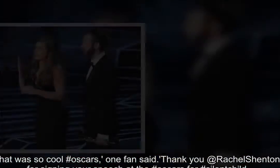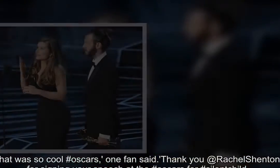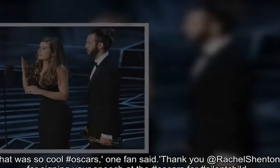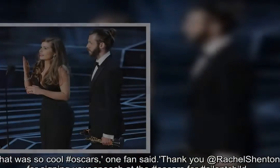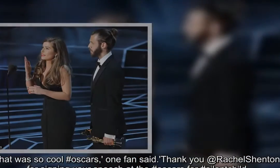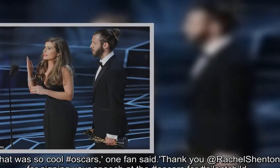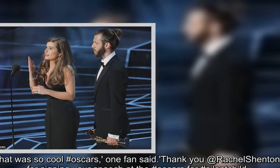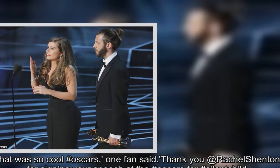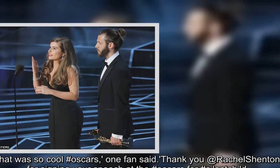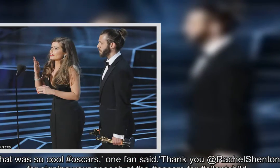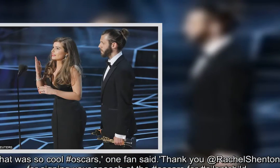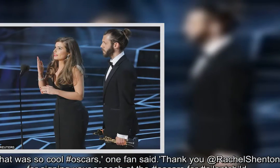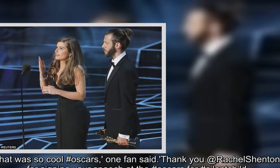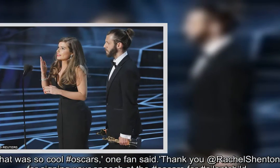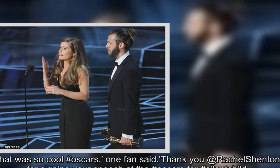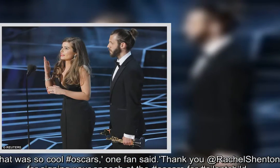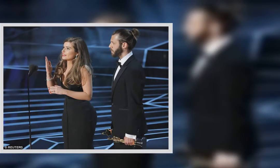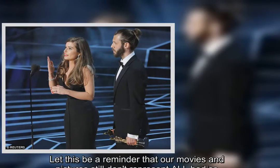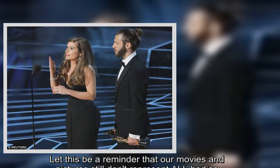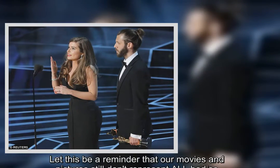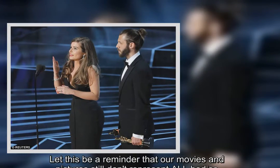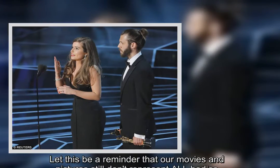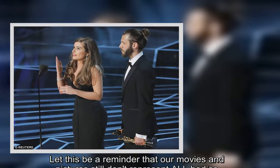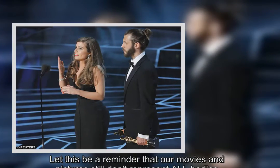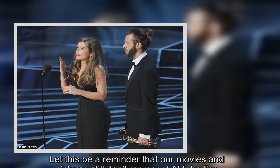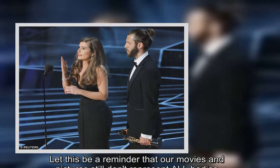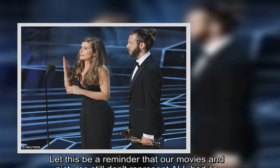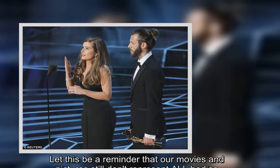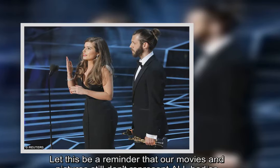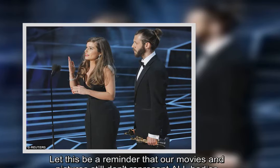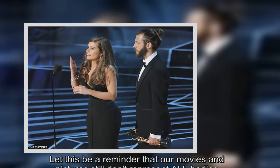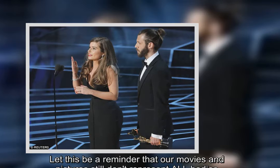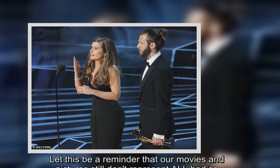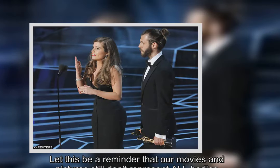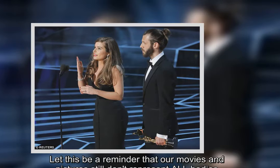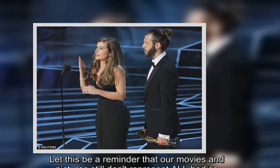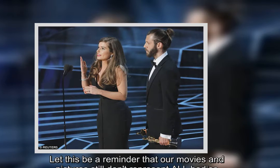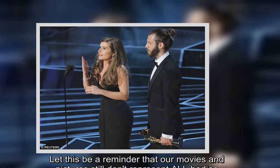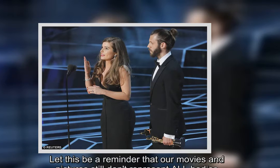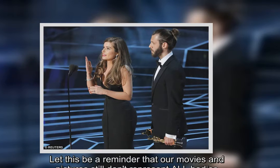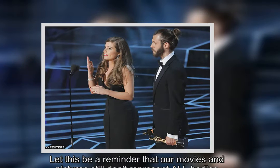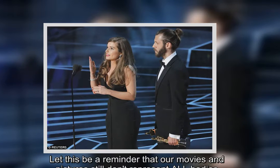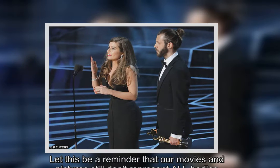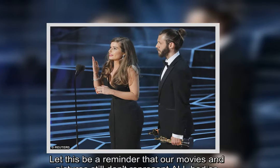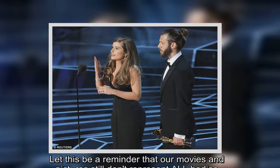Let this be a reminder that our movies and pictures still don't represent all bodies.